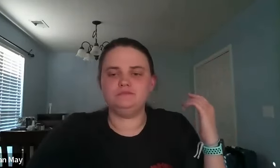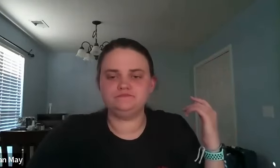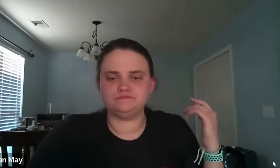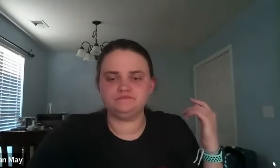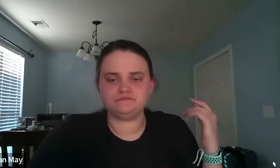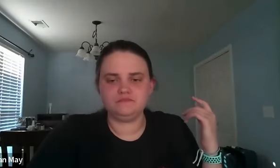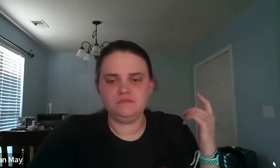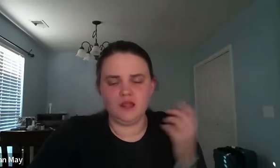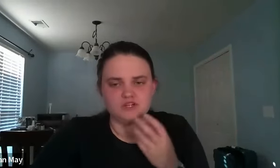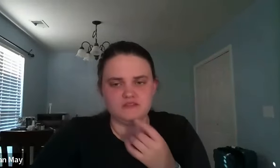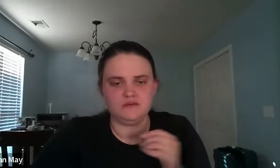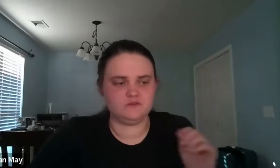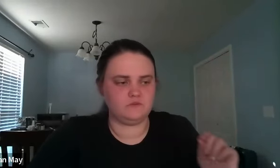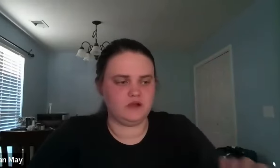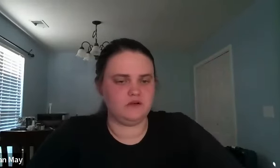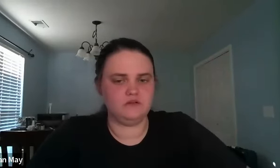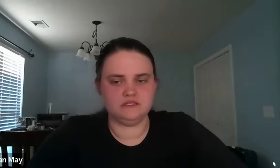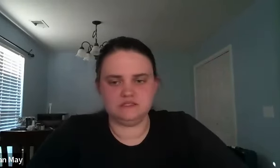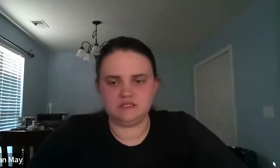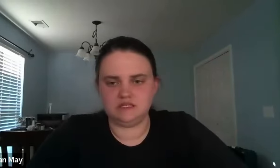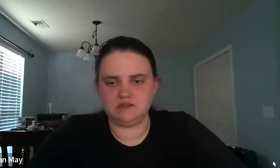I'm trying to think as well. Let's see.